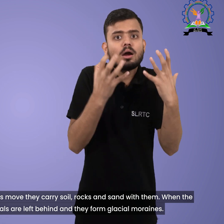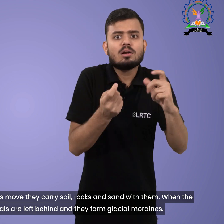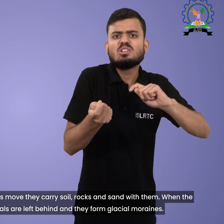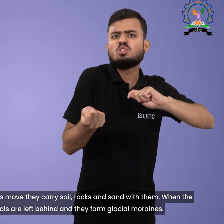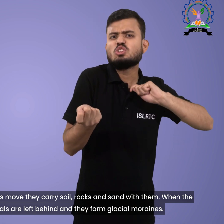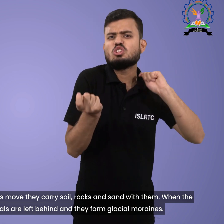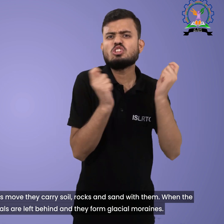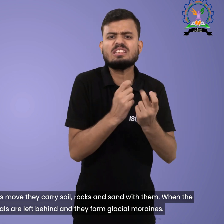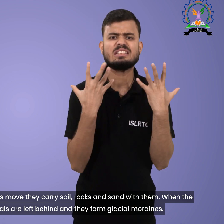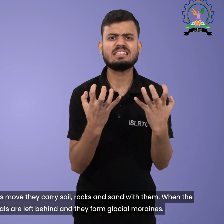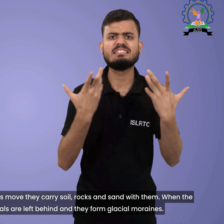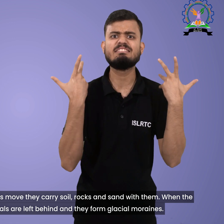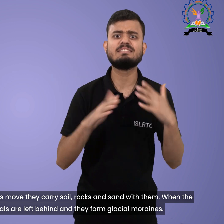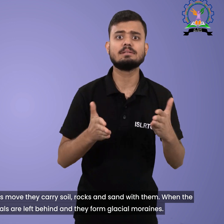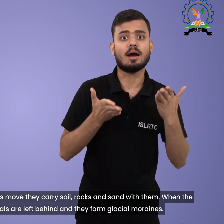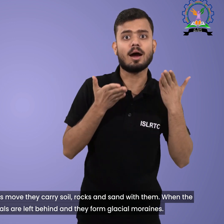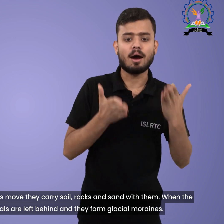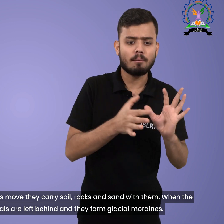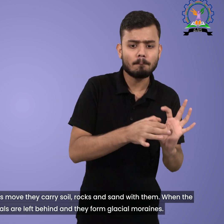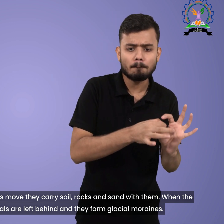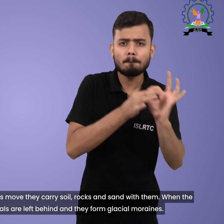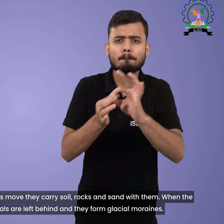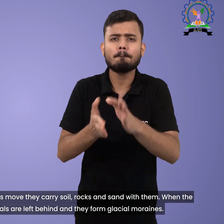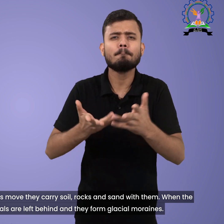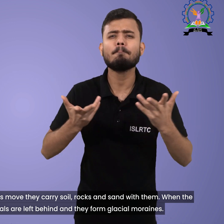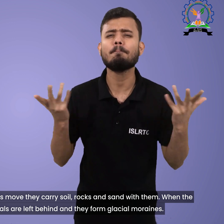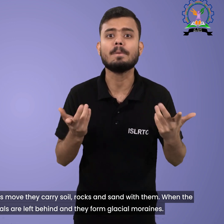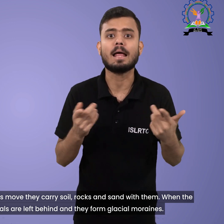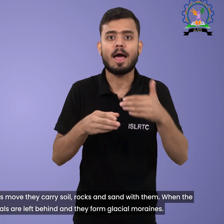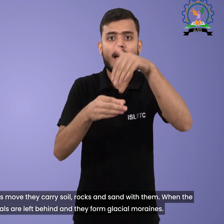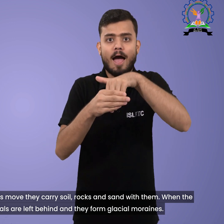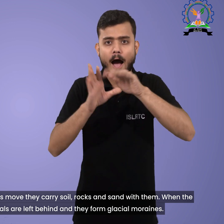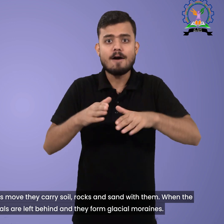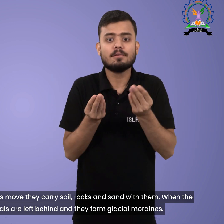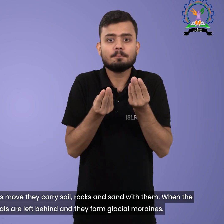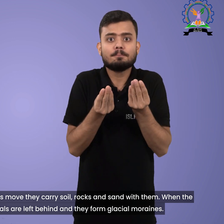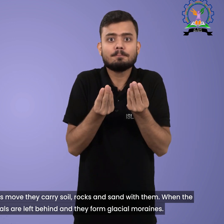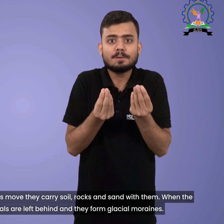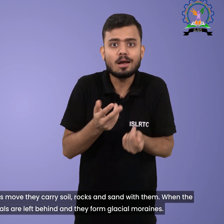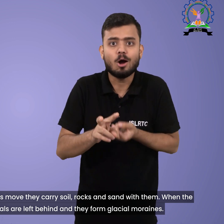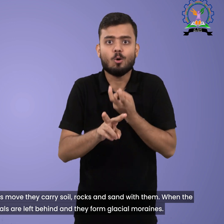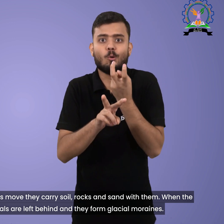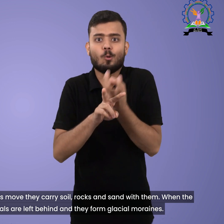of the glacier melts, these materials are left behind and they form glacial moraines.